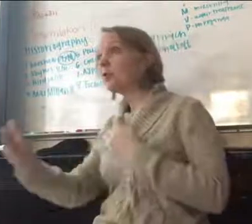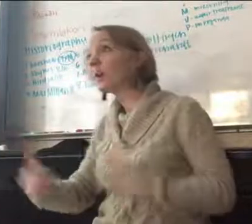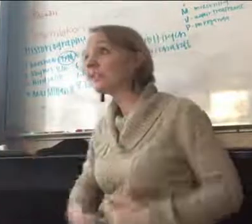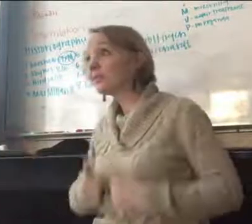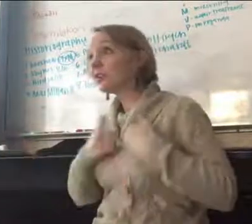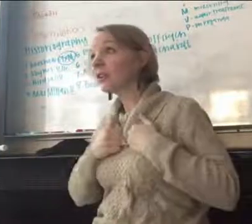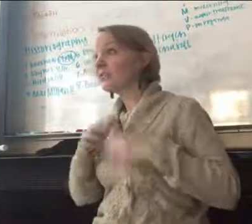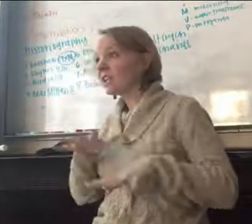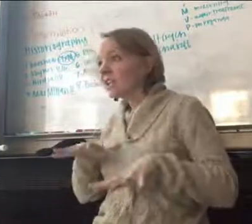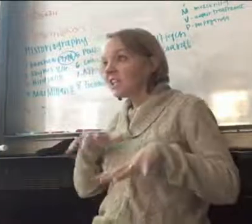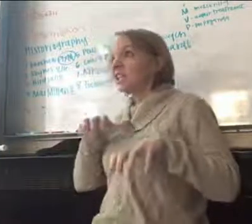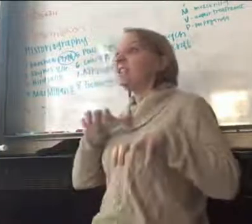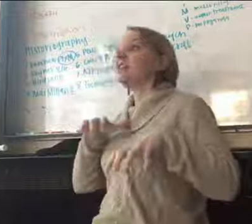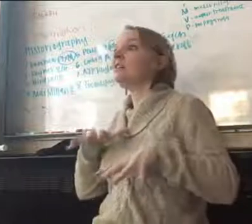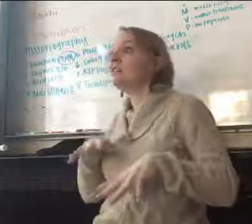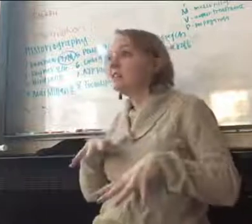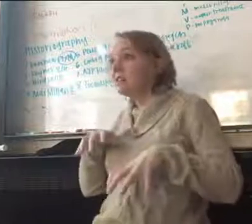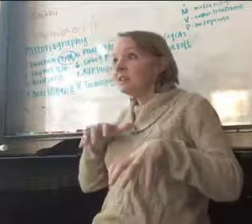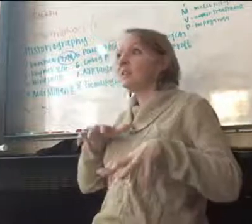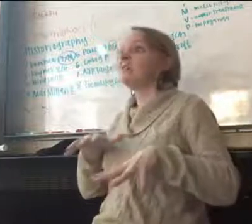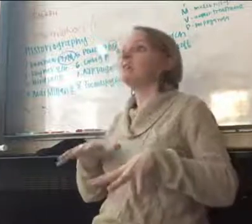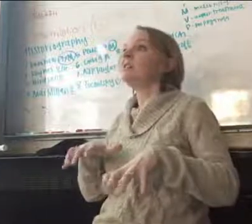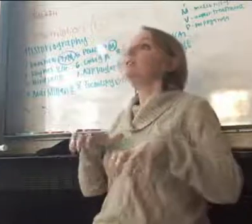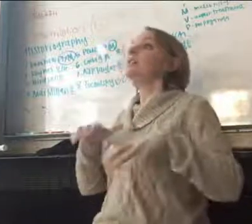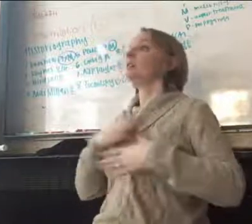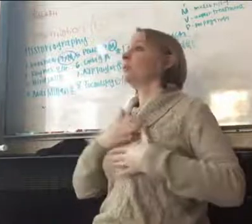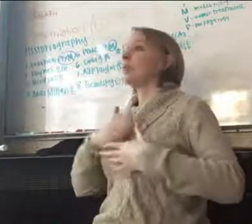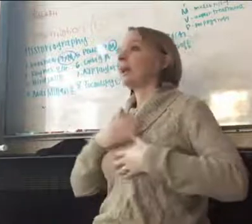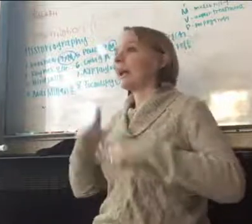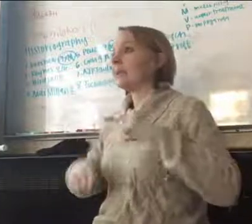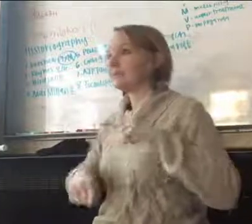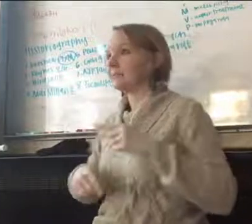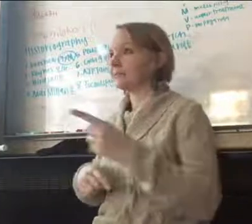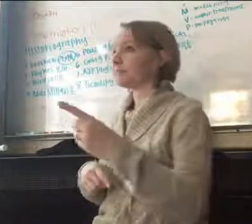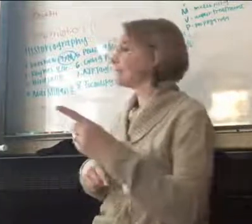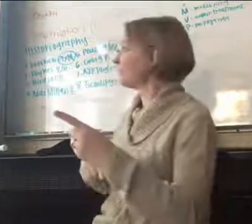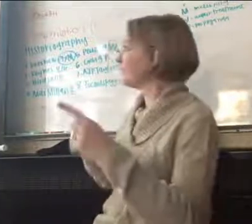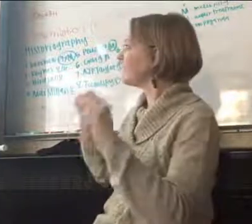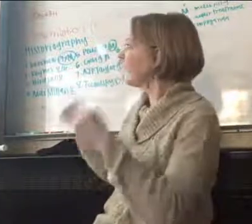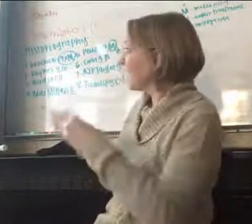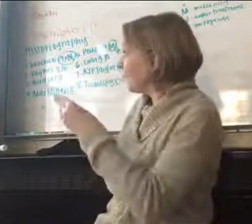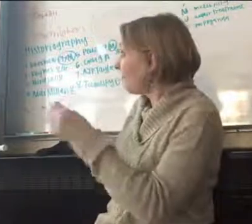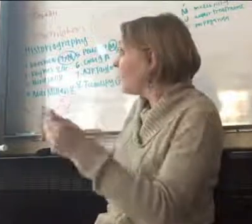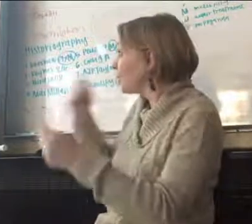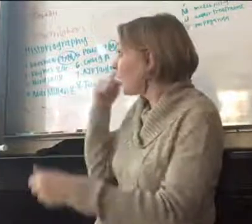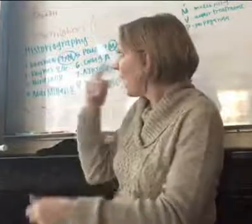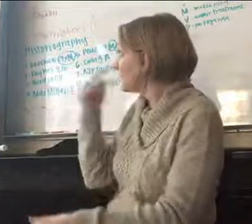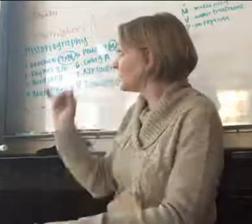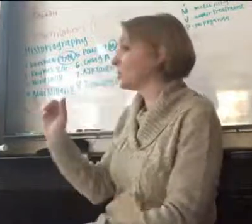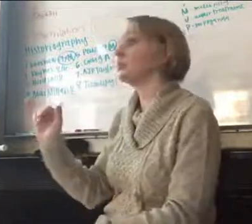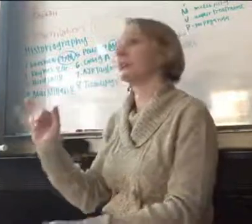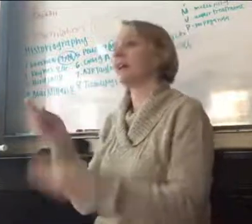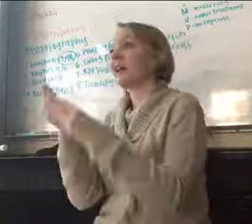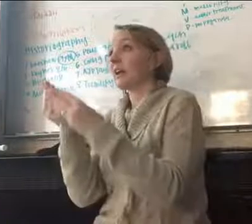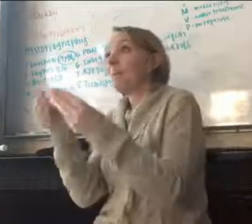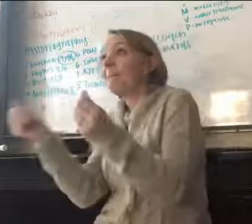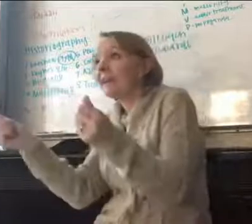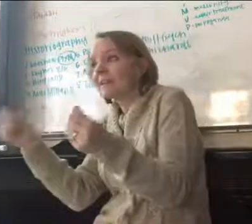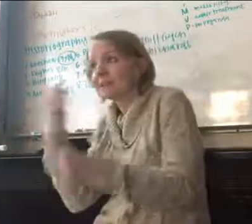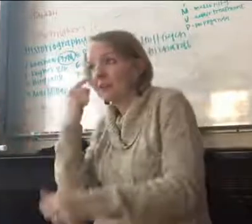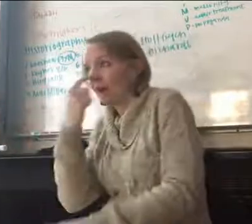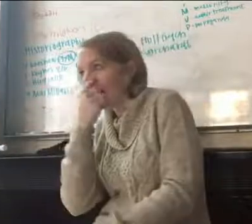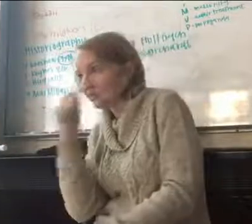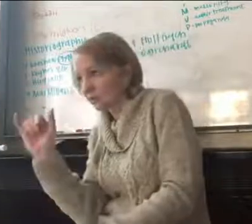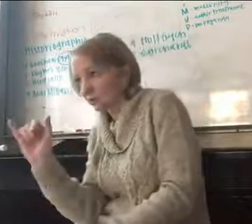are wheezing and out of breath for the next 50, 60 years. Yeah? Mustard gas can also melt your eyes. Can also melt your eyes, yep. So that's